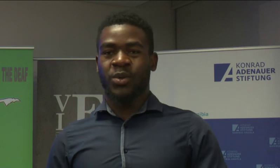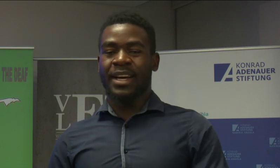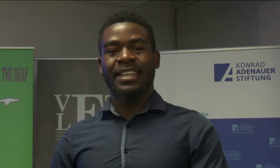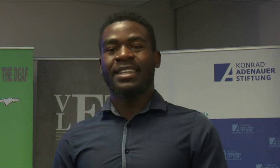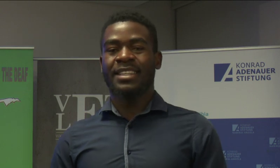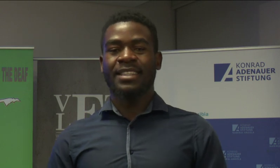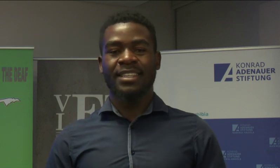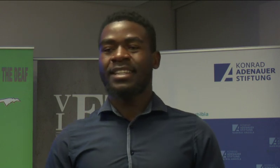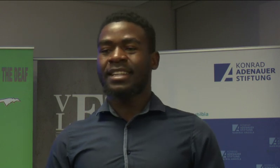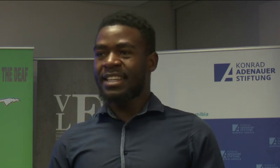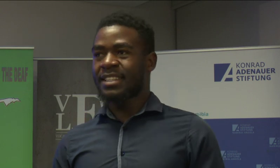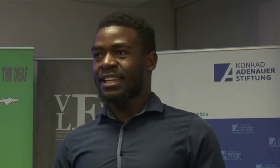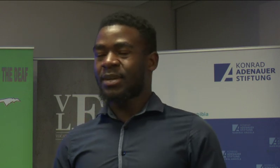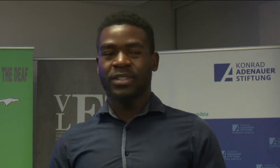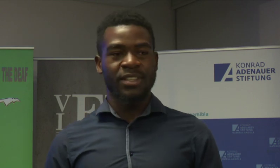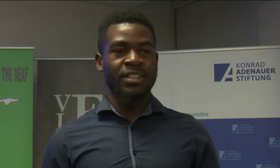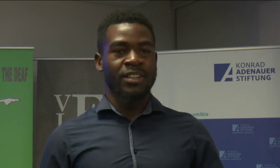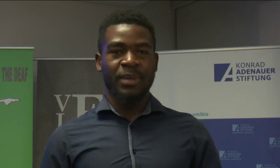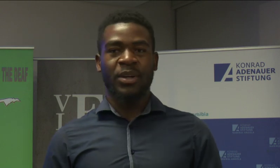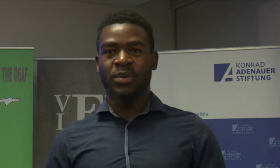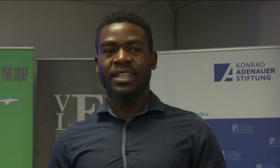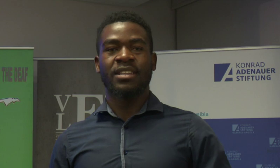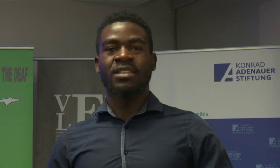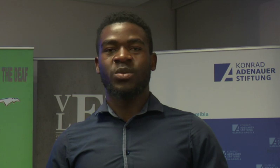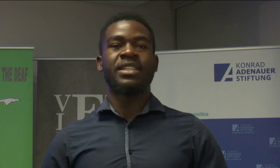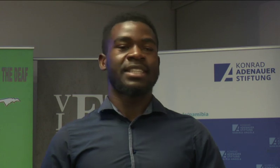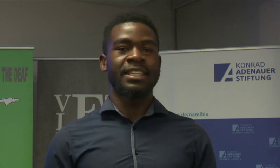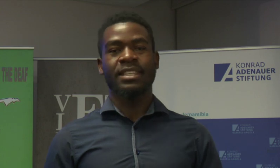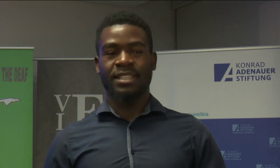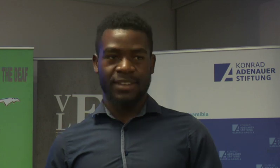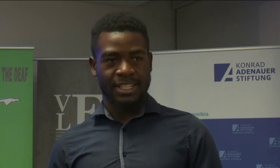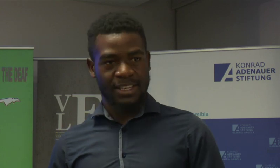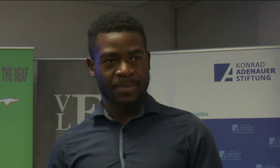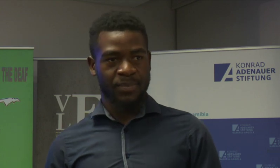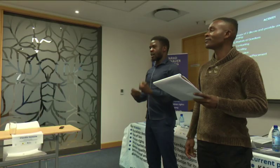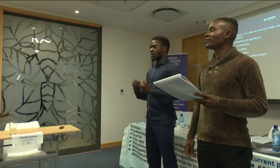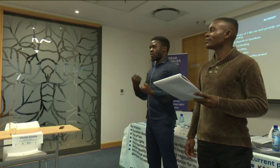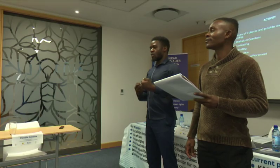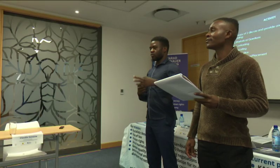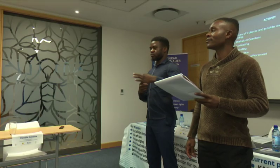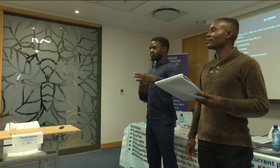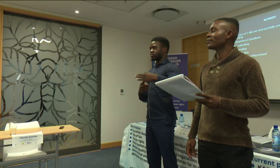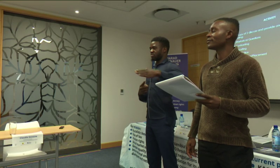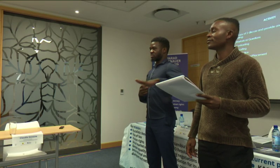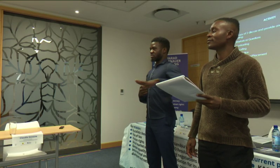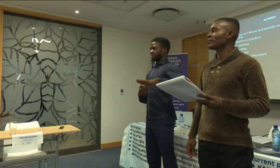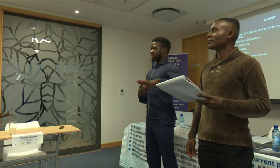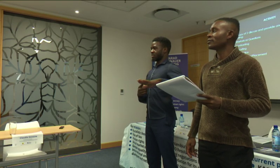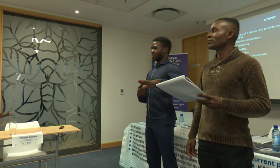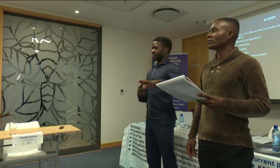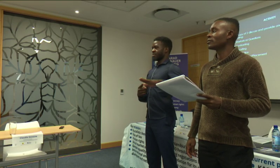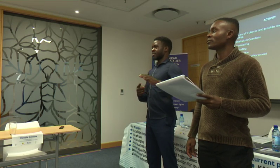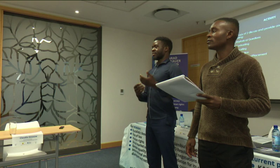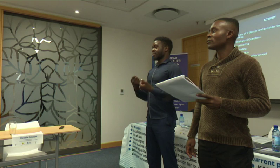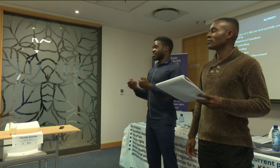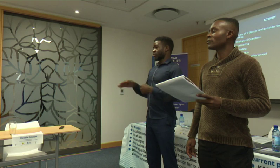language. So I started learning sign language on my own in 2017. Both